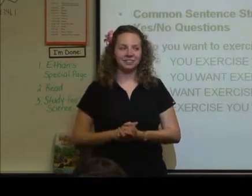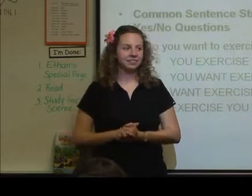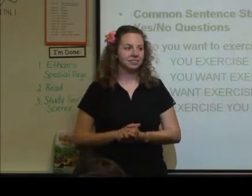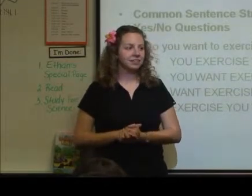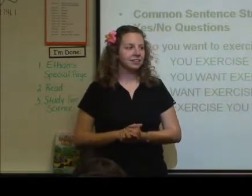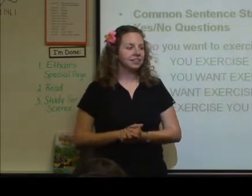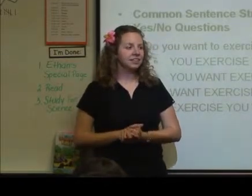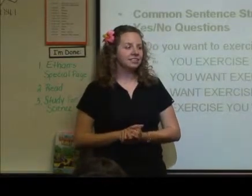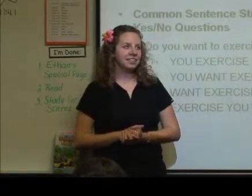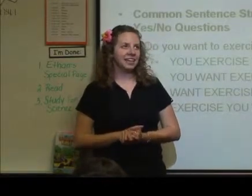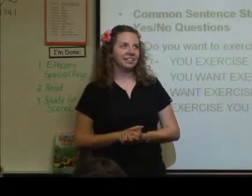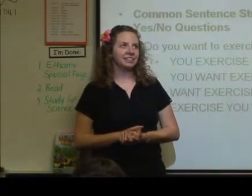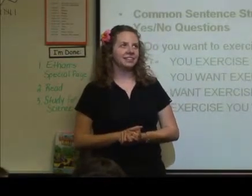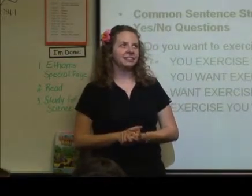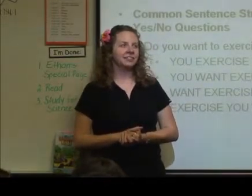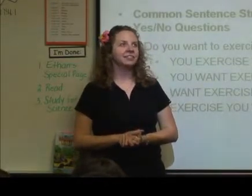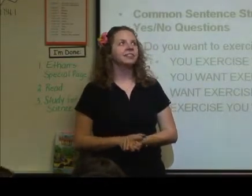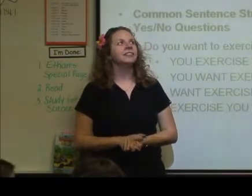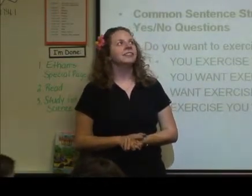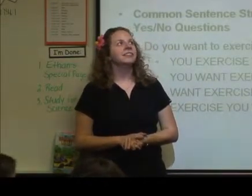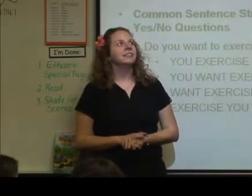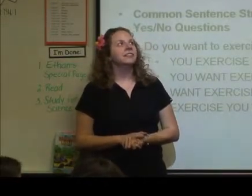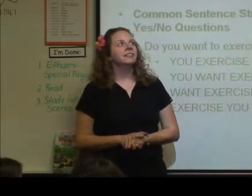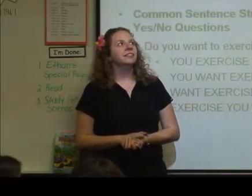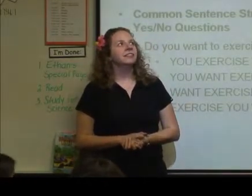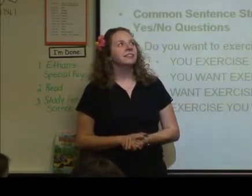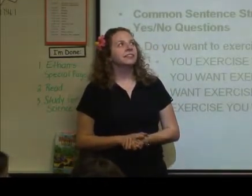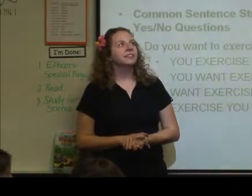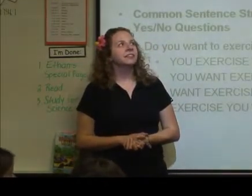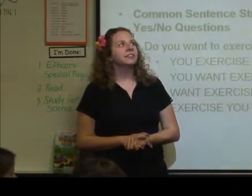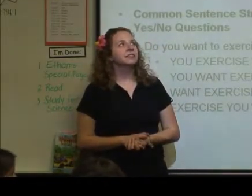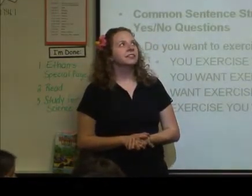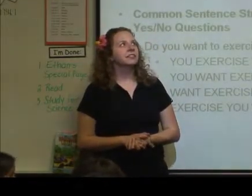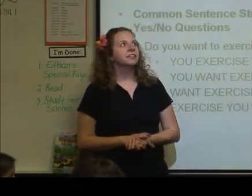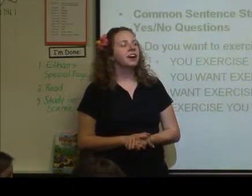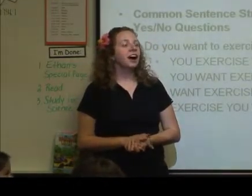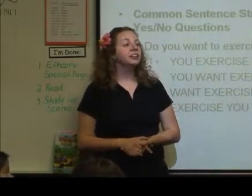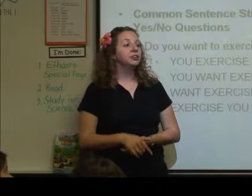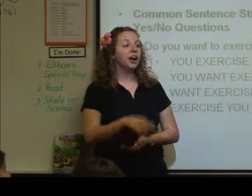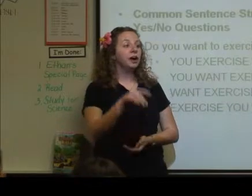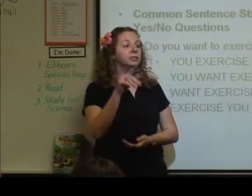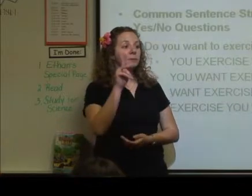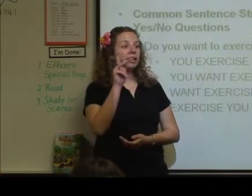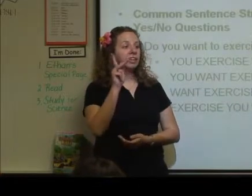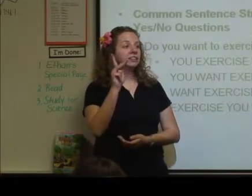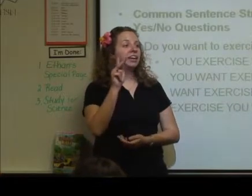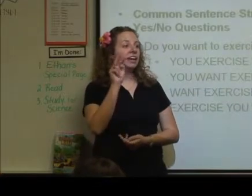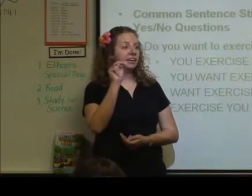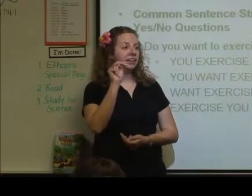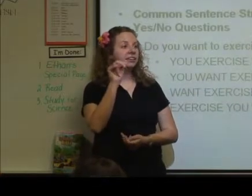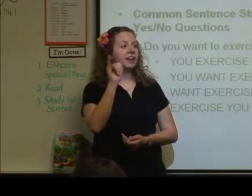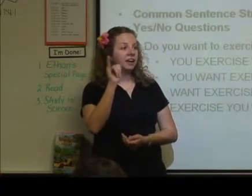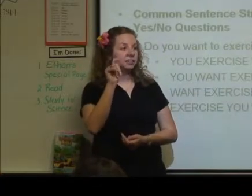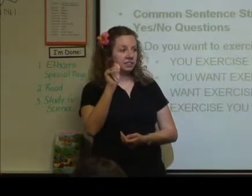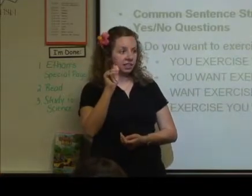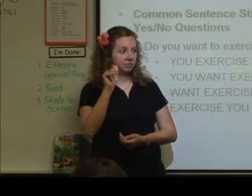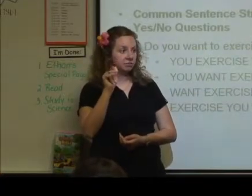knit? Knit. I like to knit. Throw her off. You know what? I would spell it. K-N-I-T.